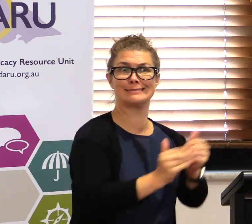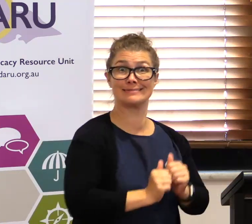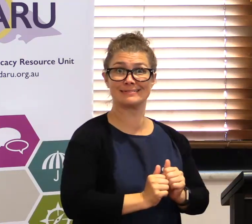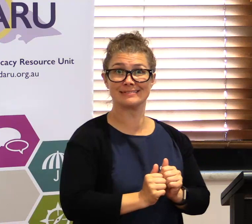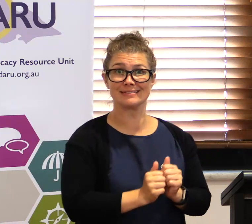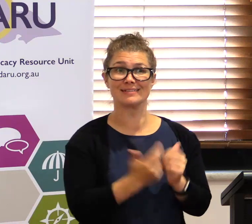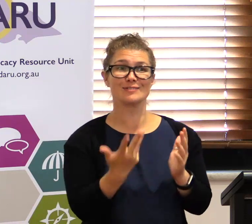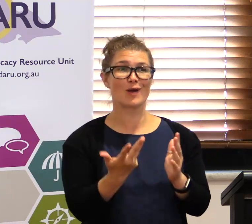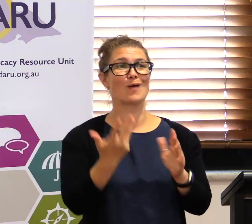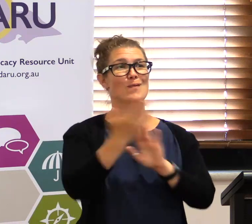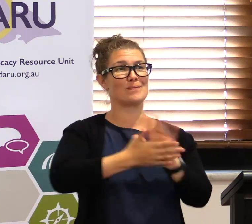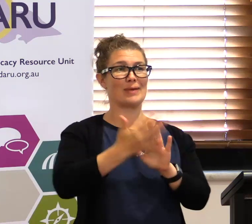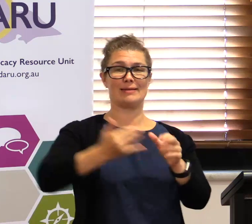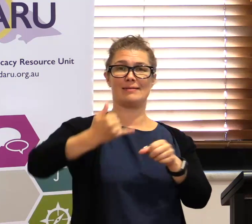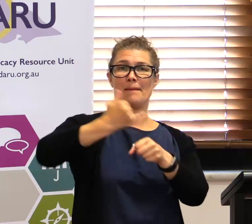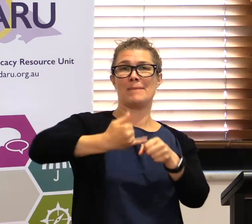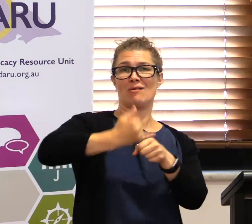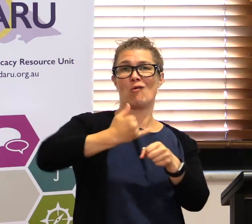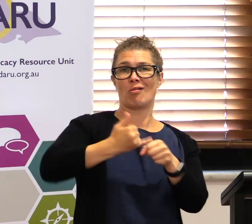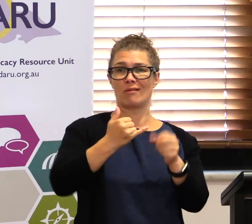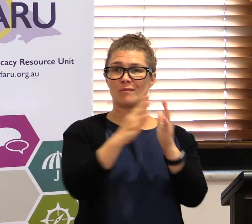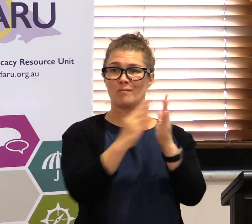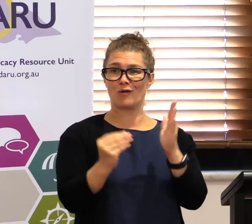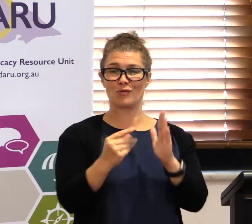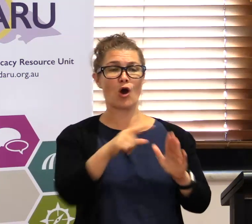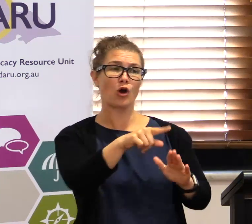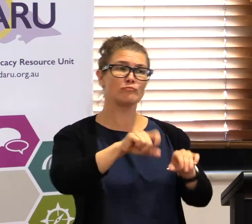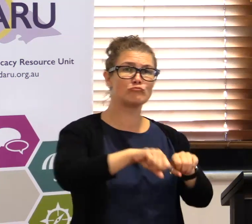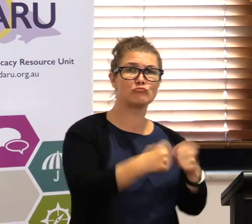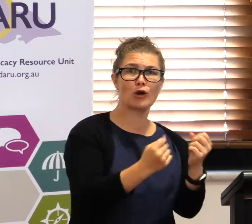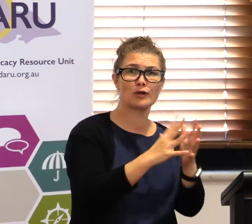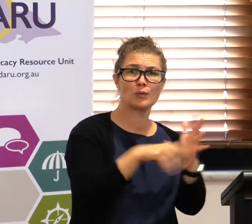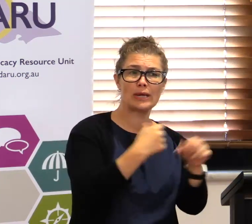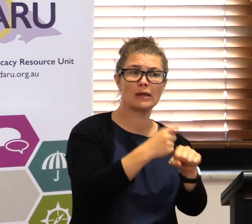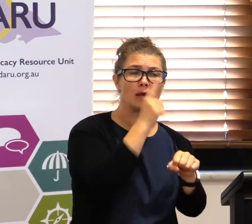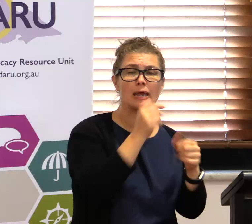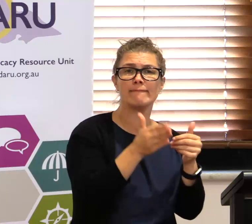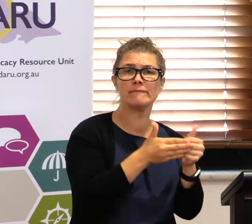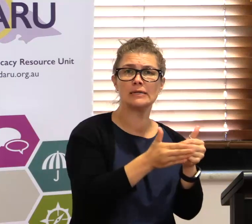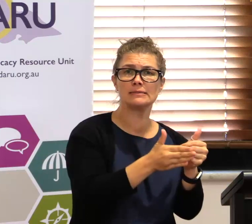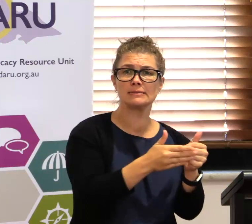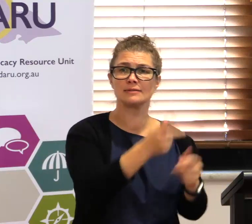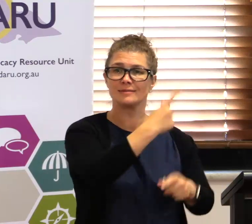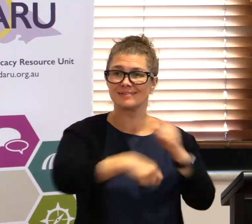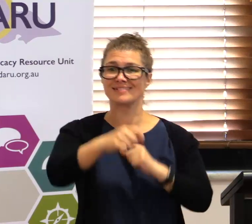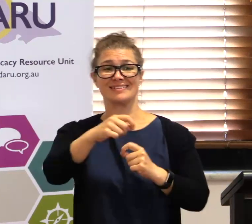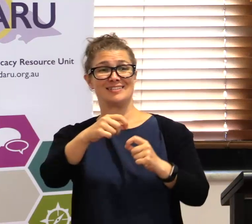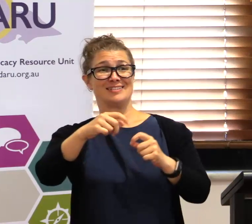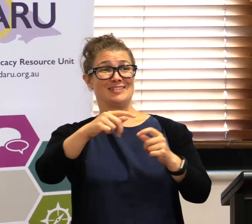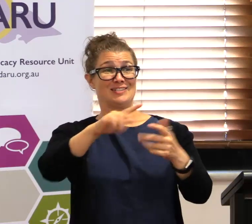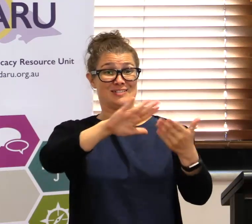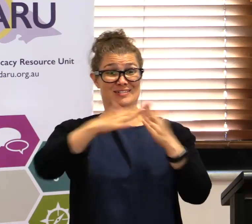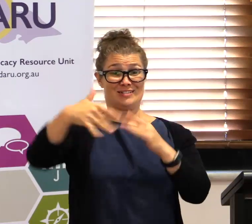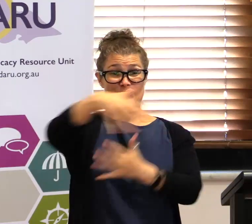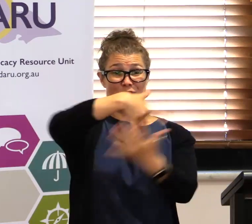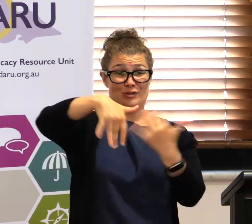is about, you're broken, we can fix you, to a social model that says, the environment's broken, we can accommodate